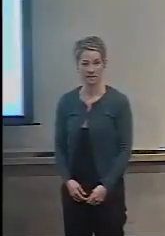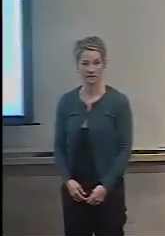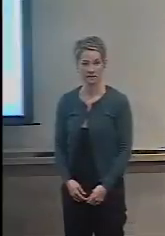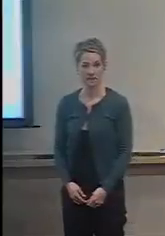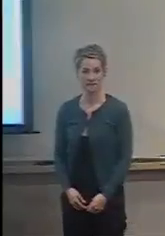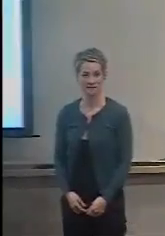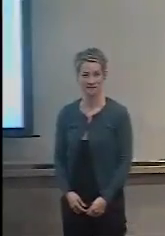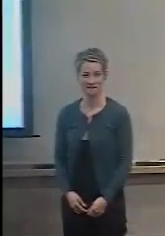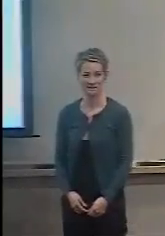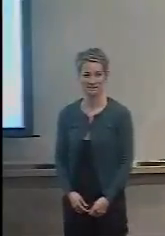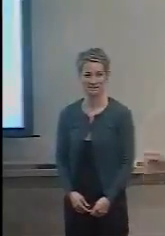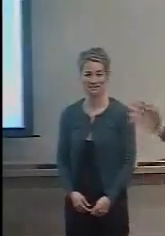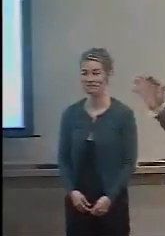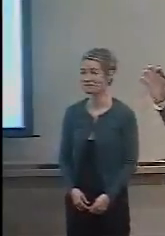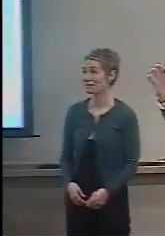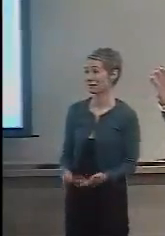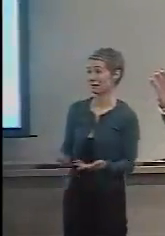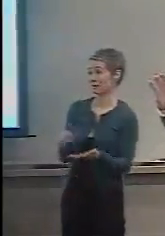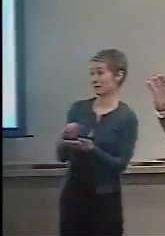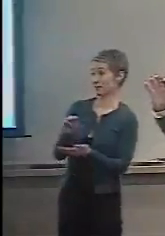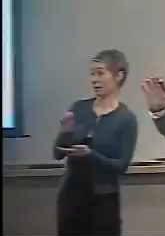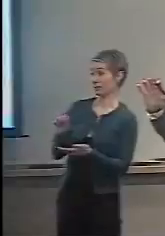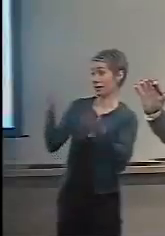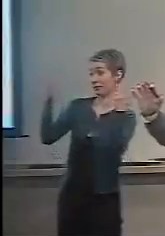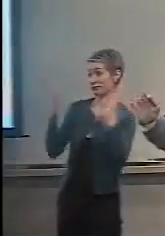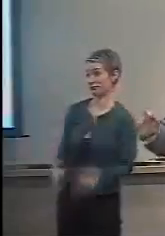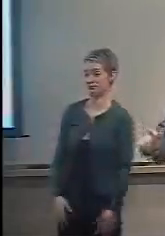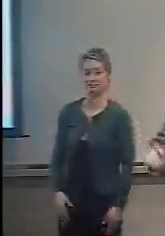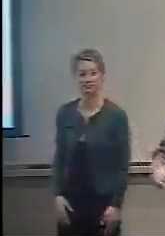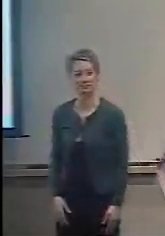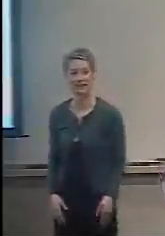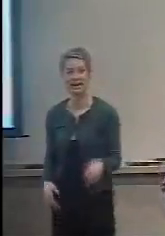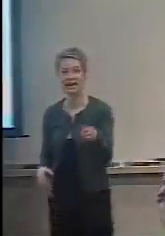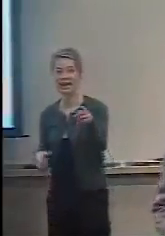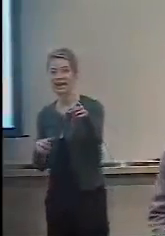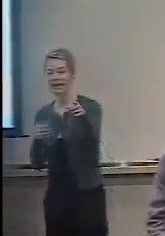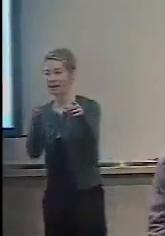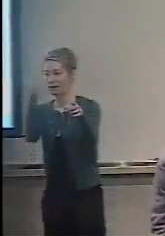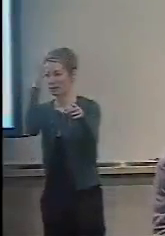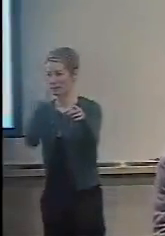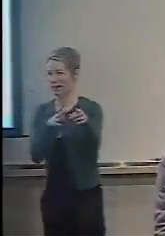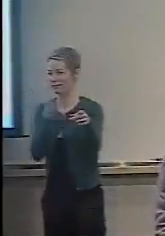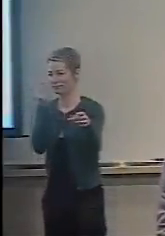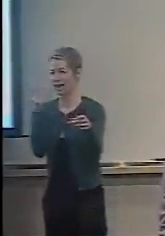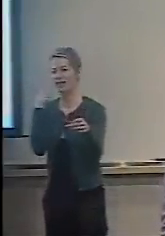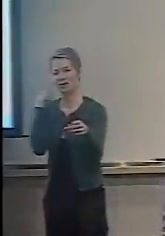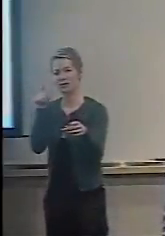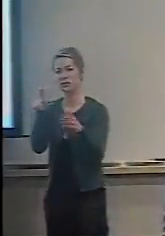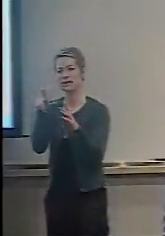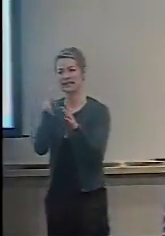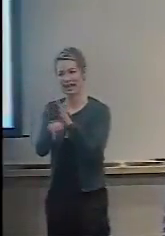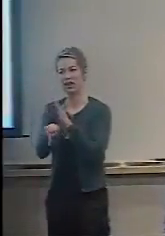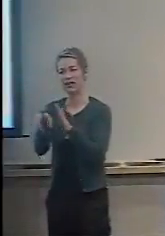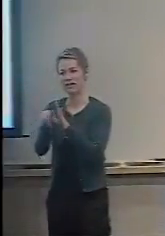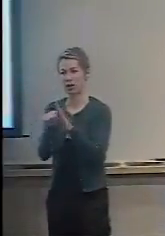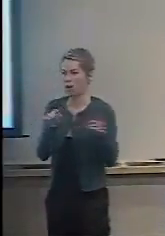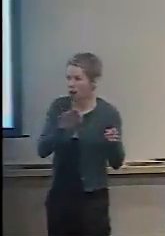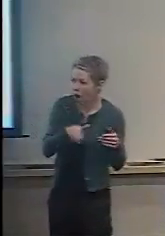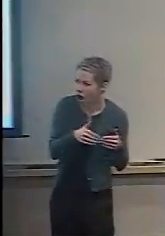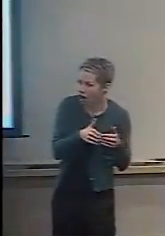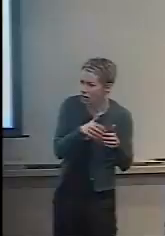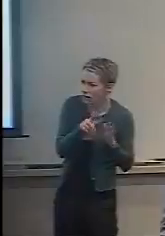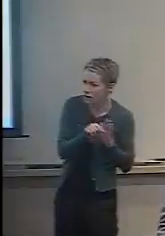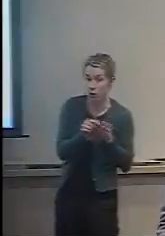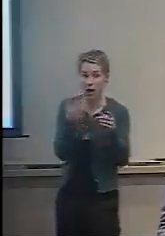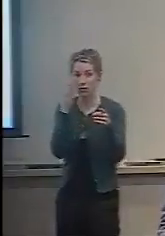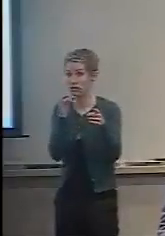Have any idea why? That's Microsoft. Yeah, you gotta kill the video. Kill all the videos? No, oh, no, well, I didn't know